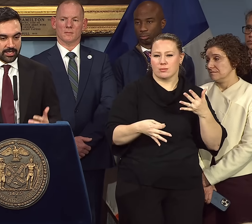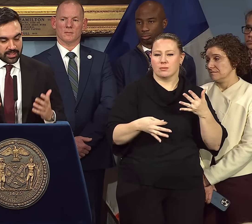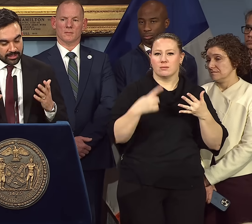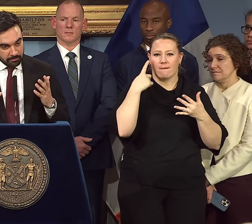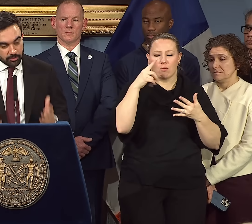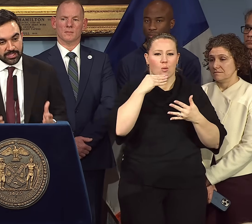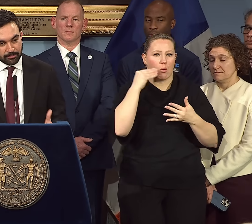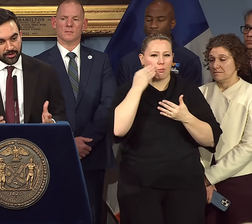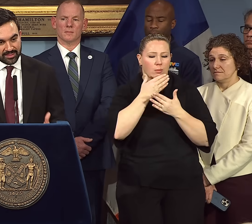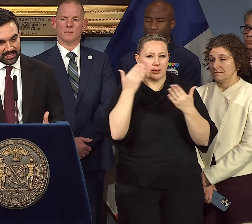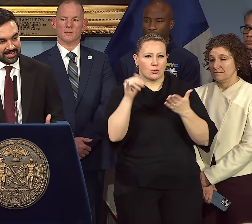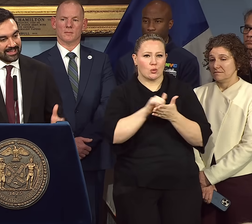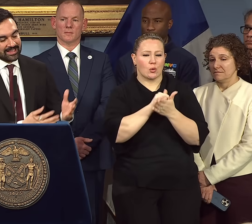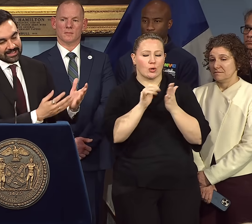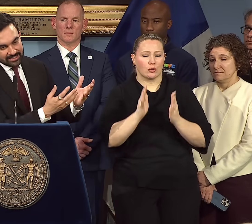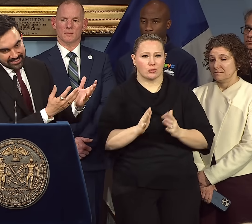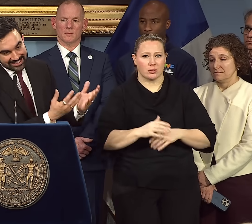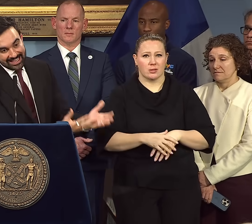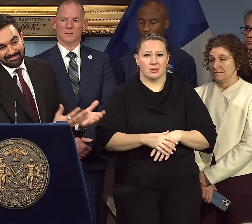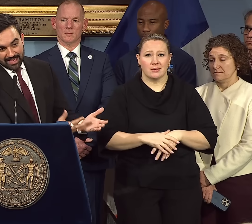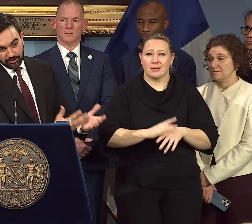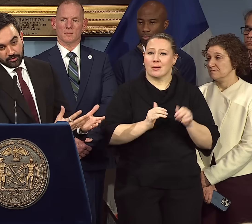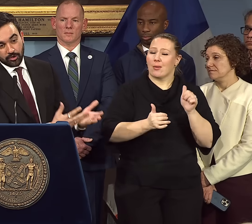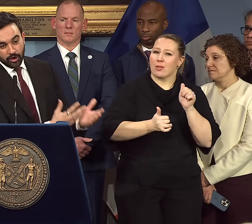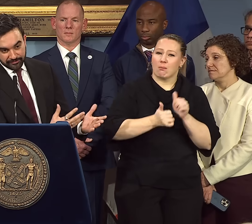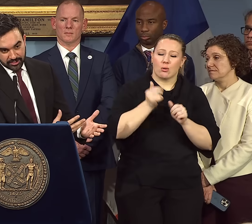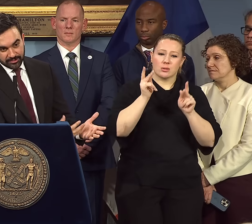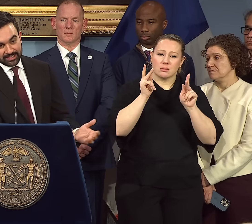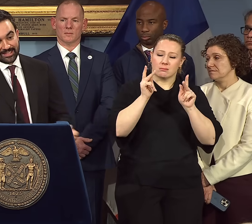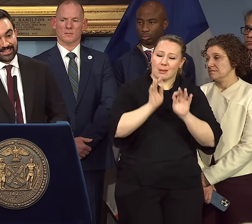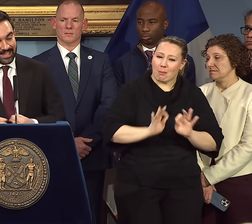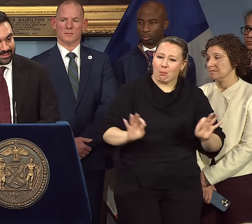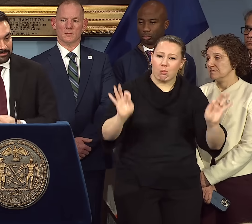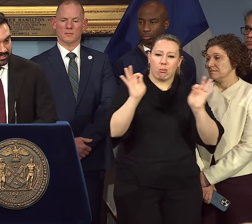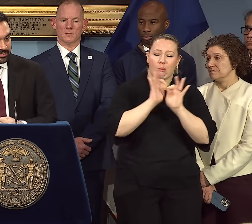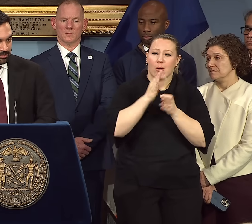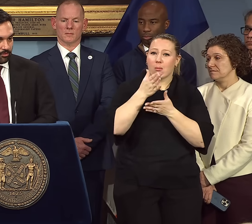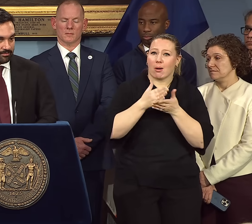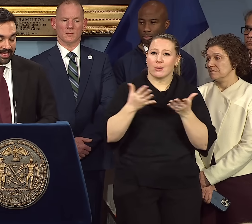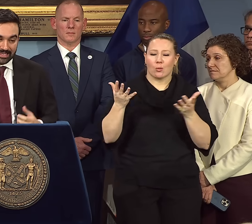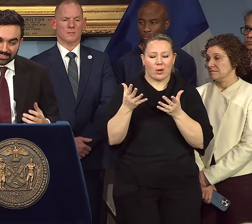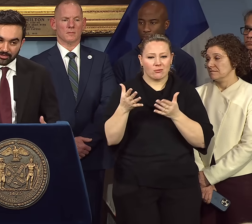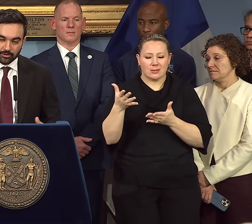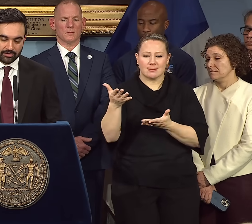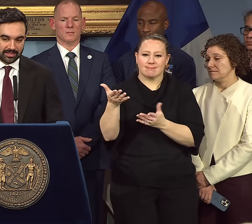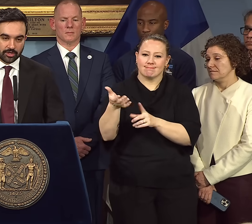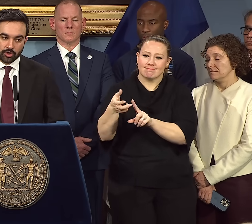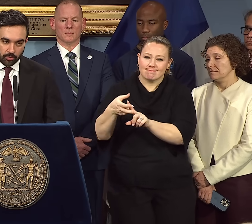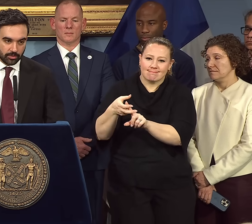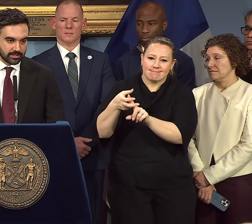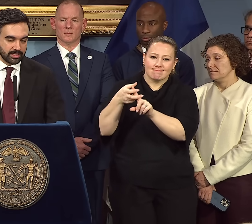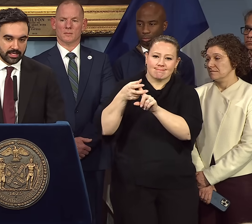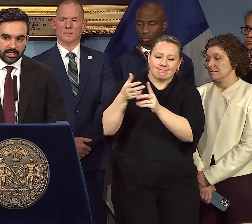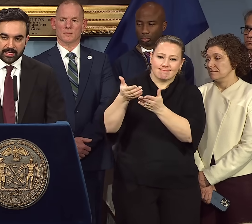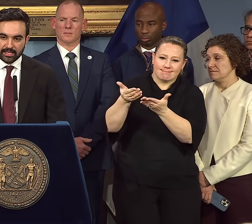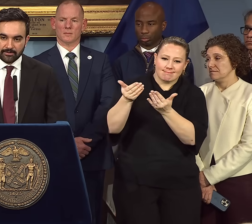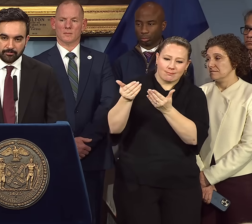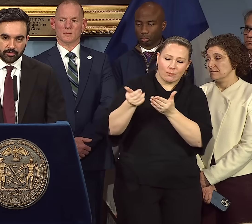Because the most important thing is to get that New Yorker off the street, get them into the warmth. I can tell you that the